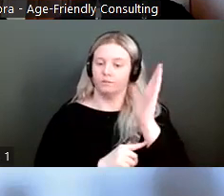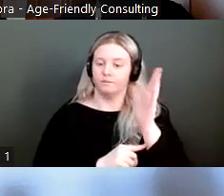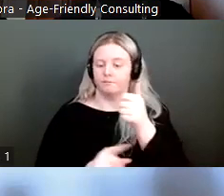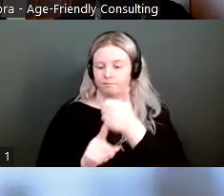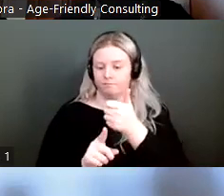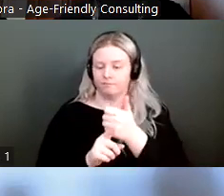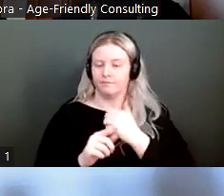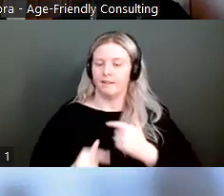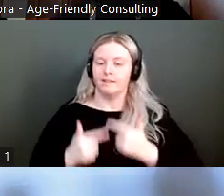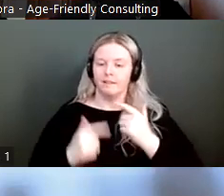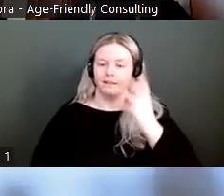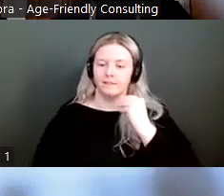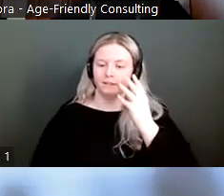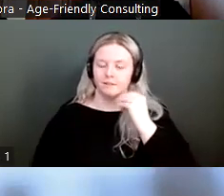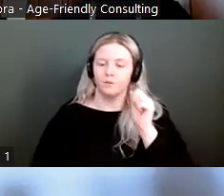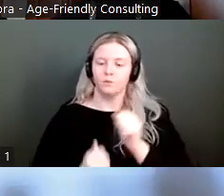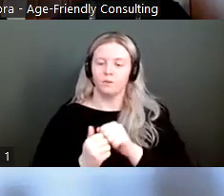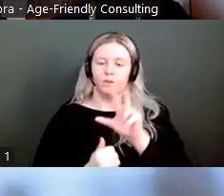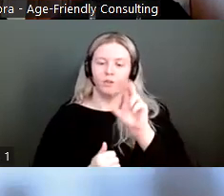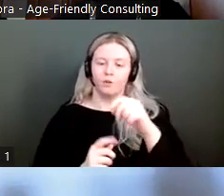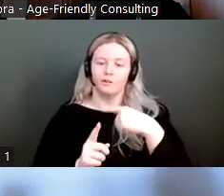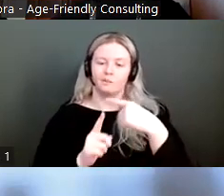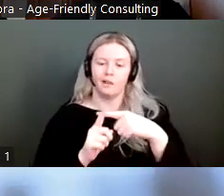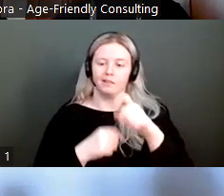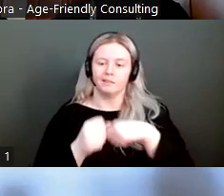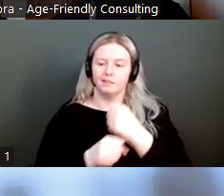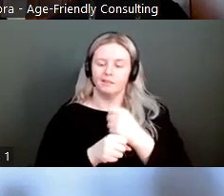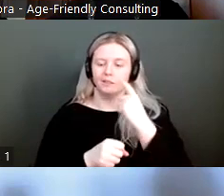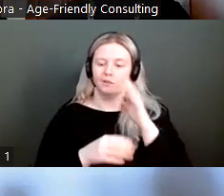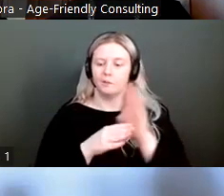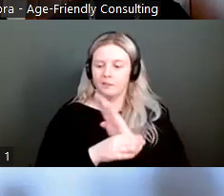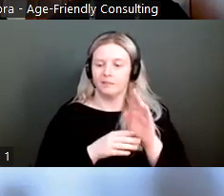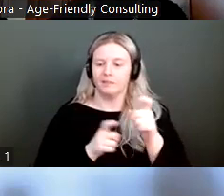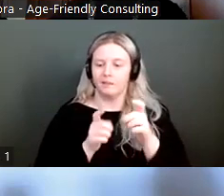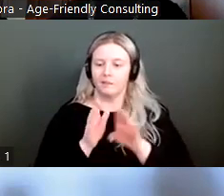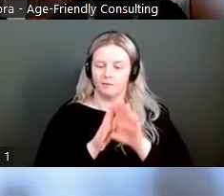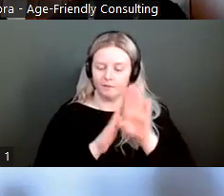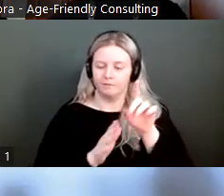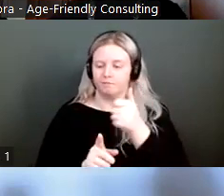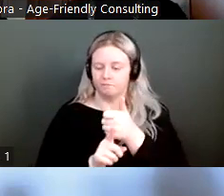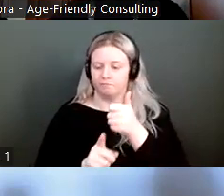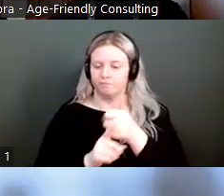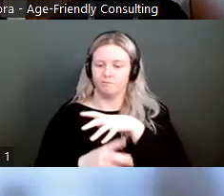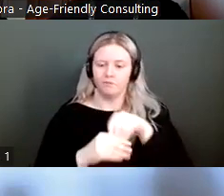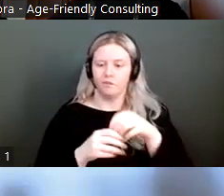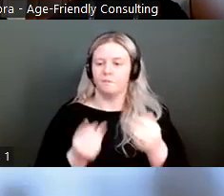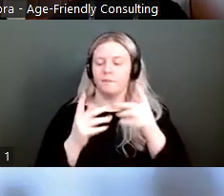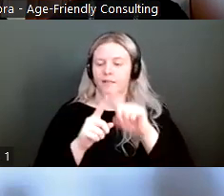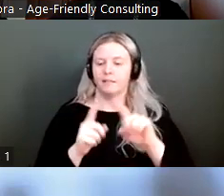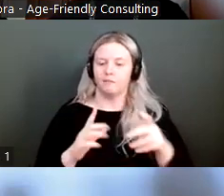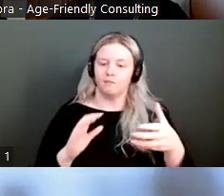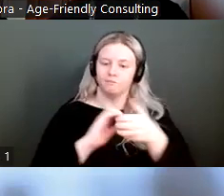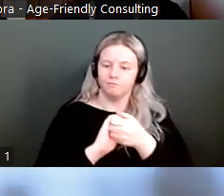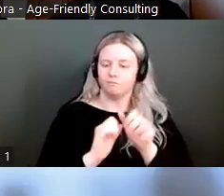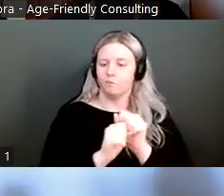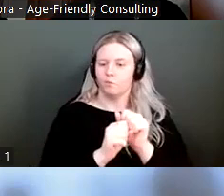plus years in management and business development and has inspired many collaborative and innovative partnerships.